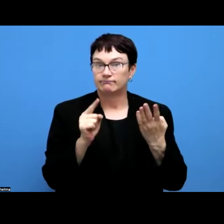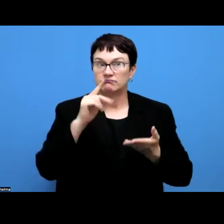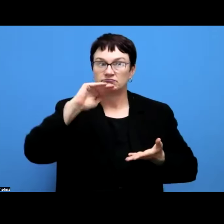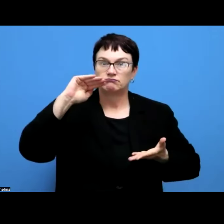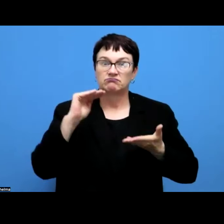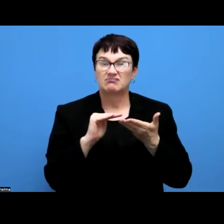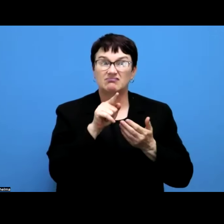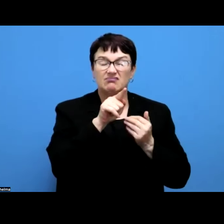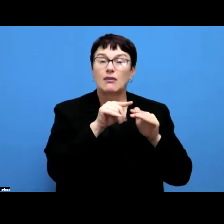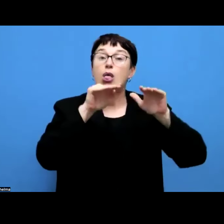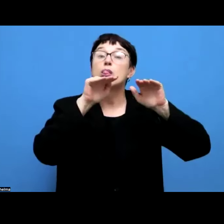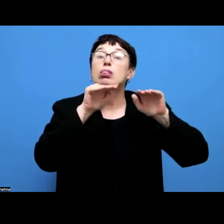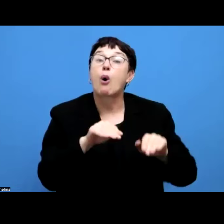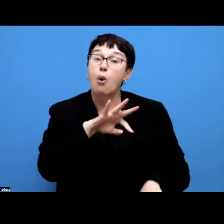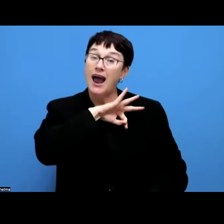it affordable.